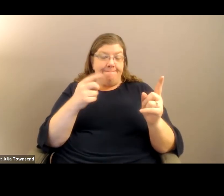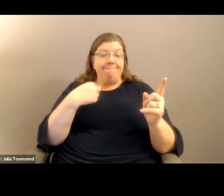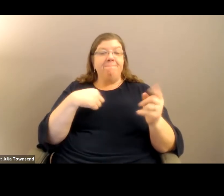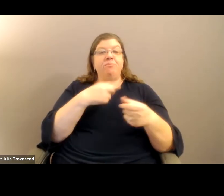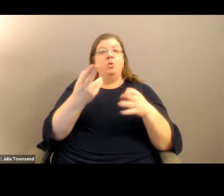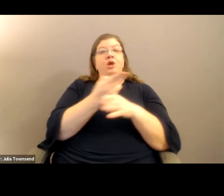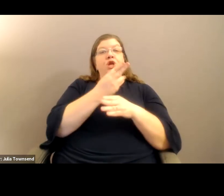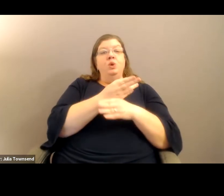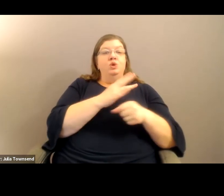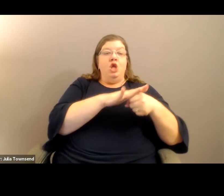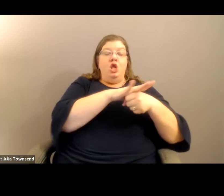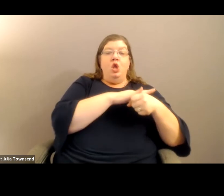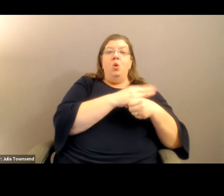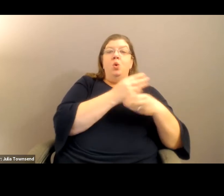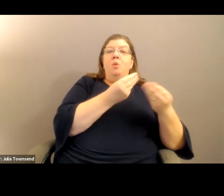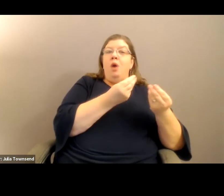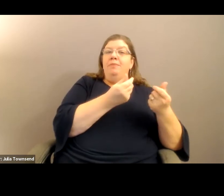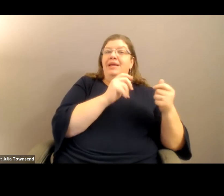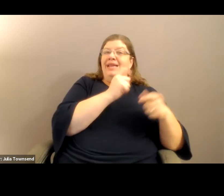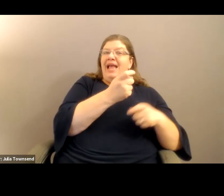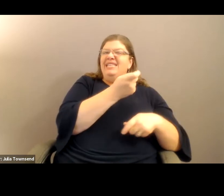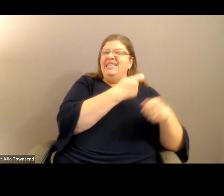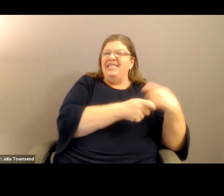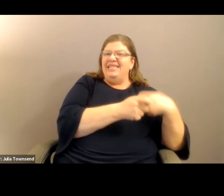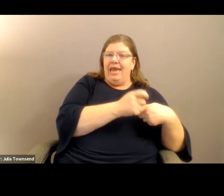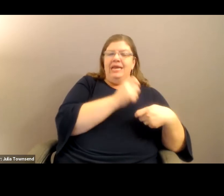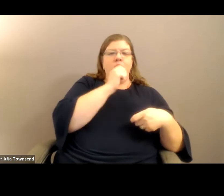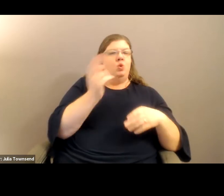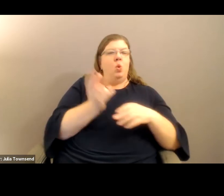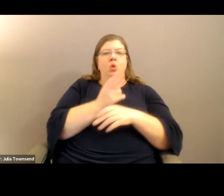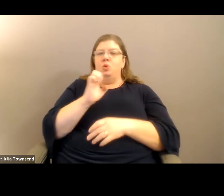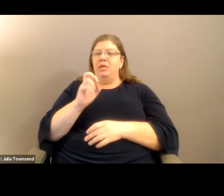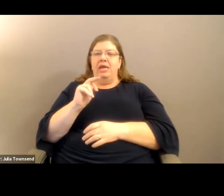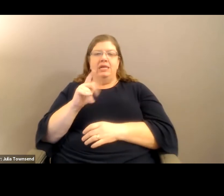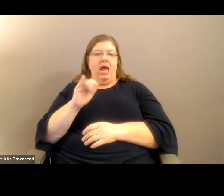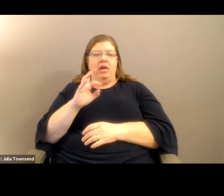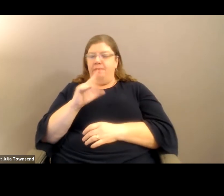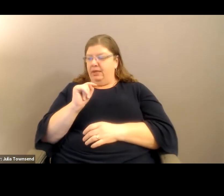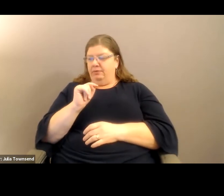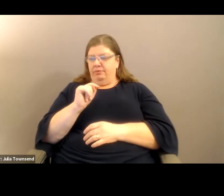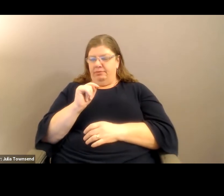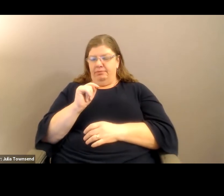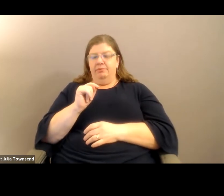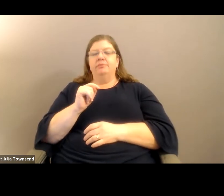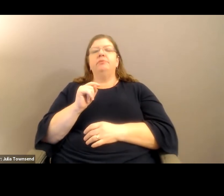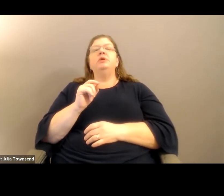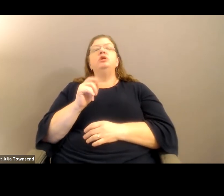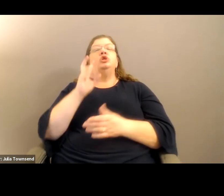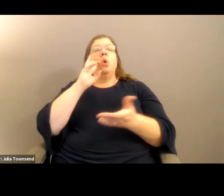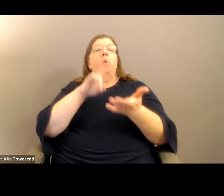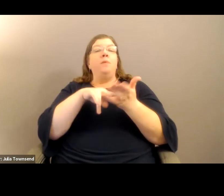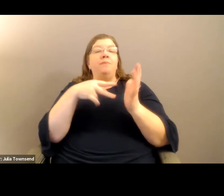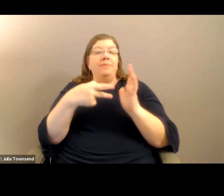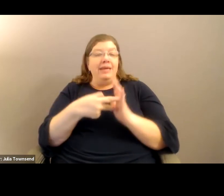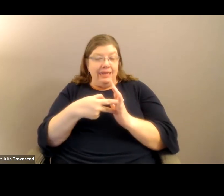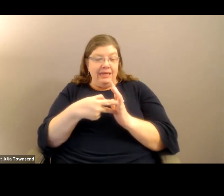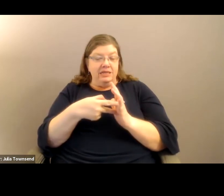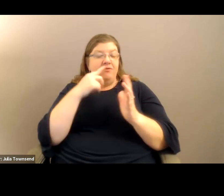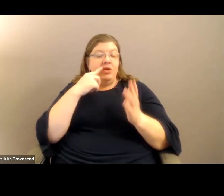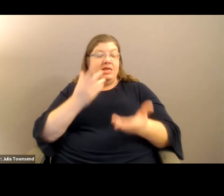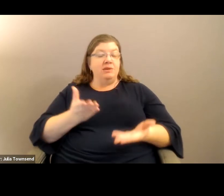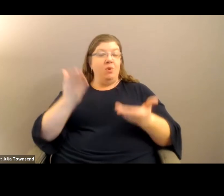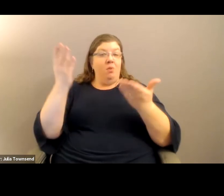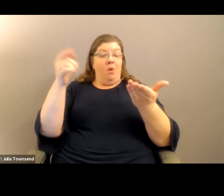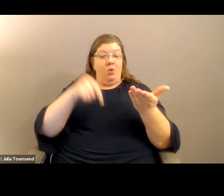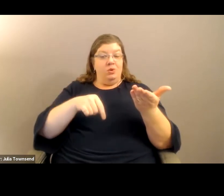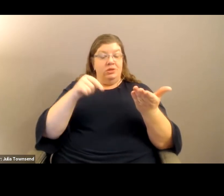local property taxes instead. We don't use that entitlement. So what that means is in this proposal, when you